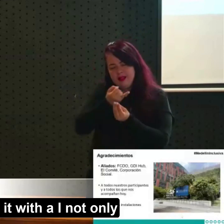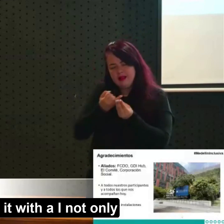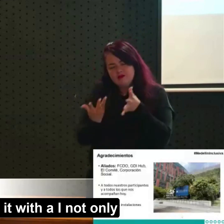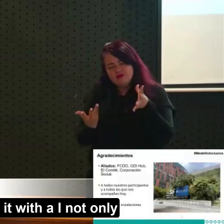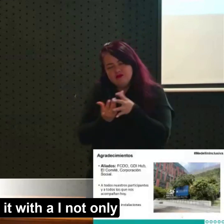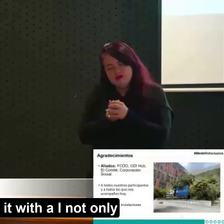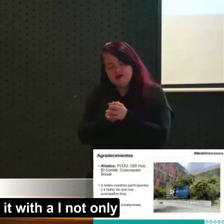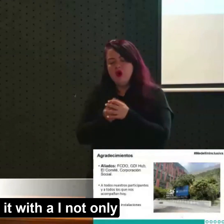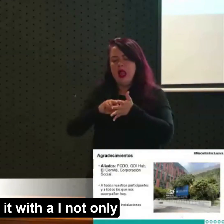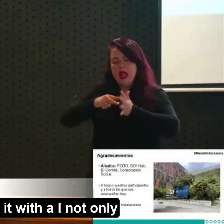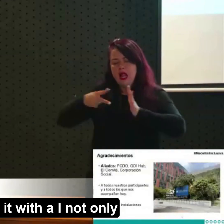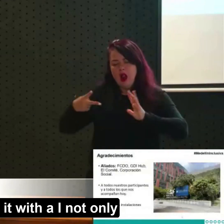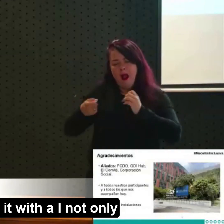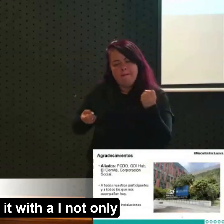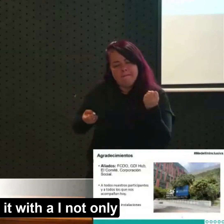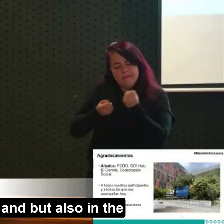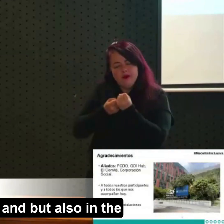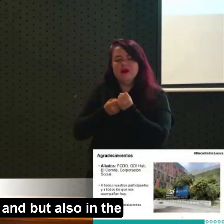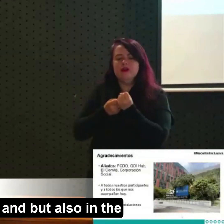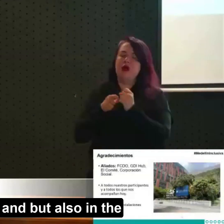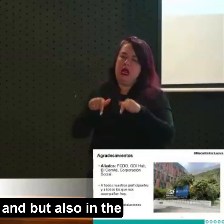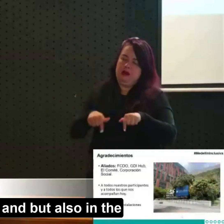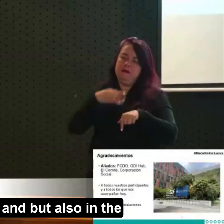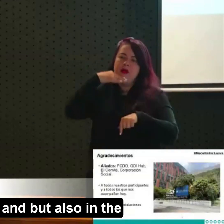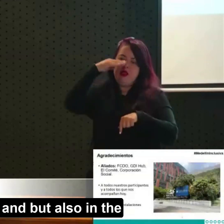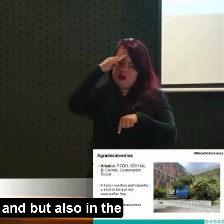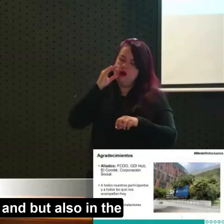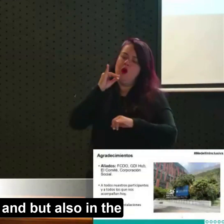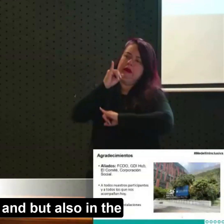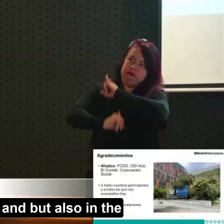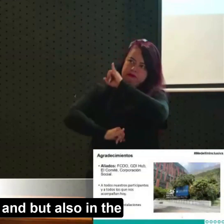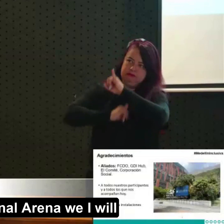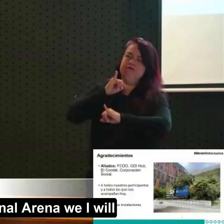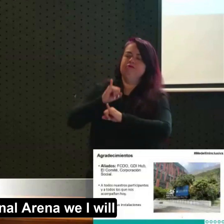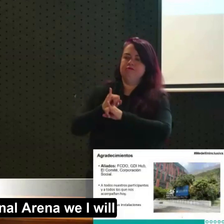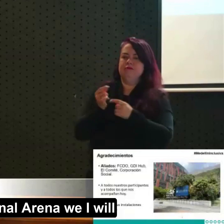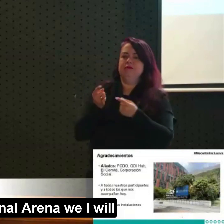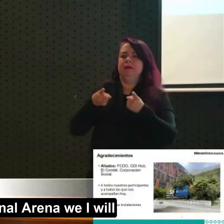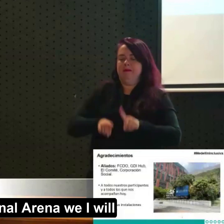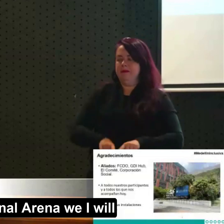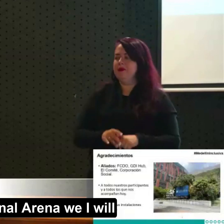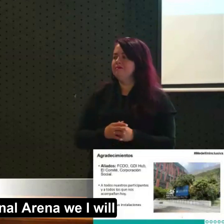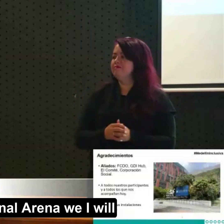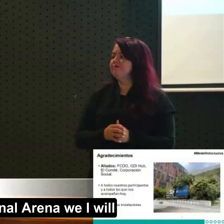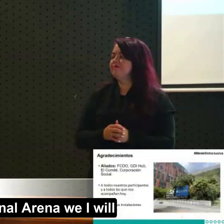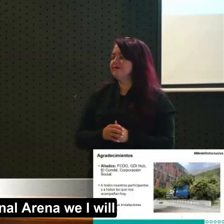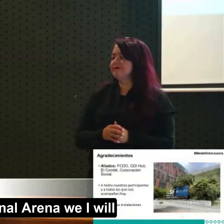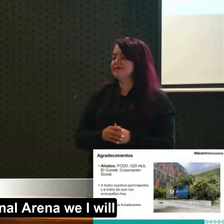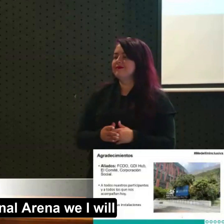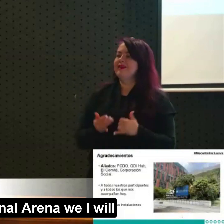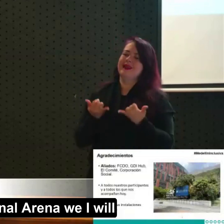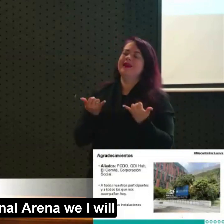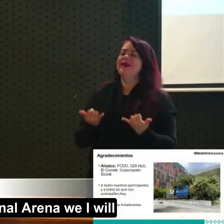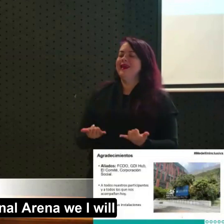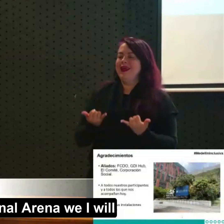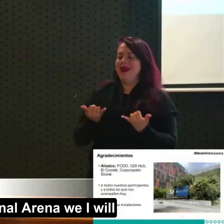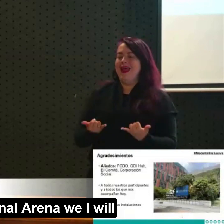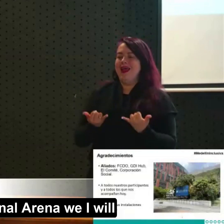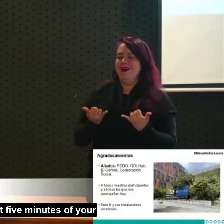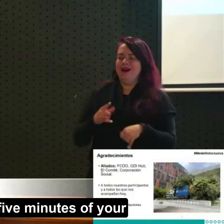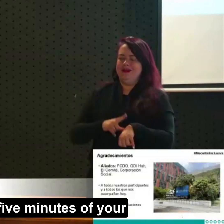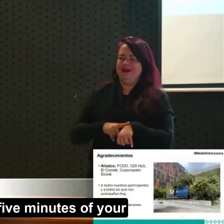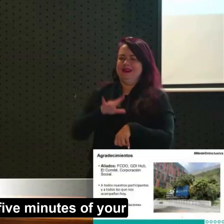which with AI, not only in Medellin, but also in the international arena.